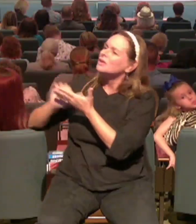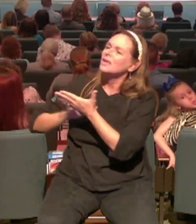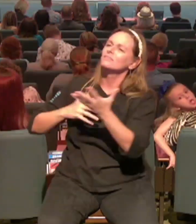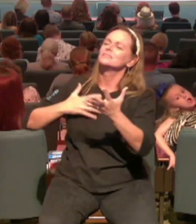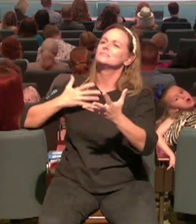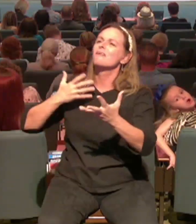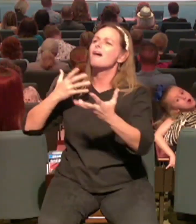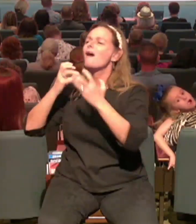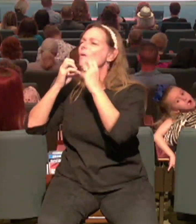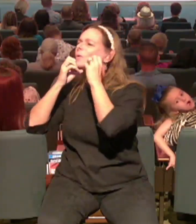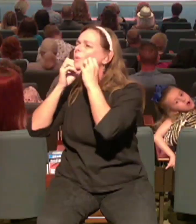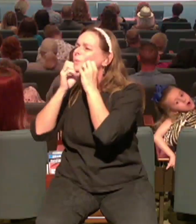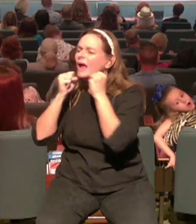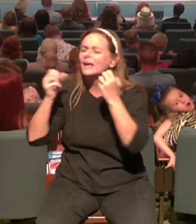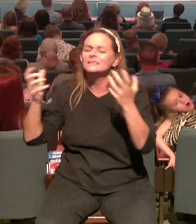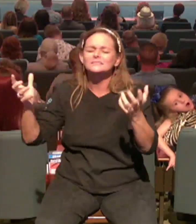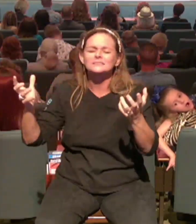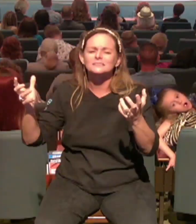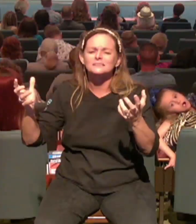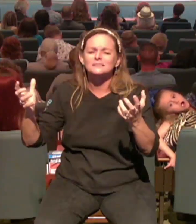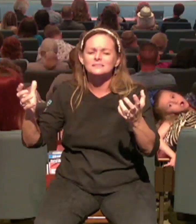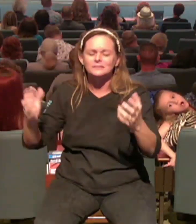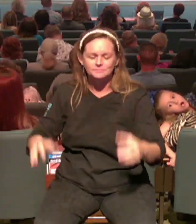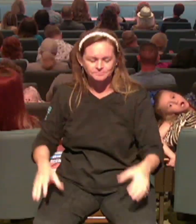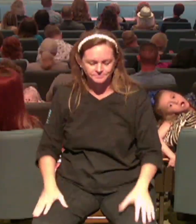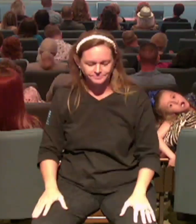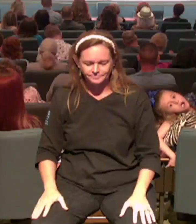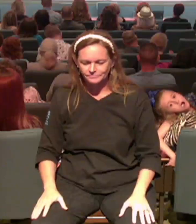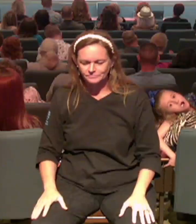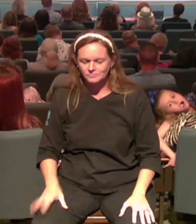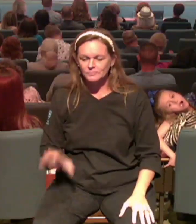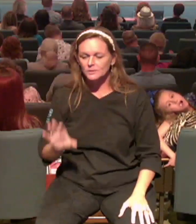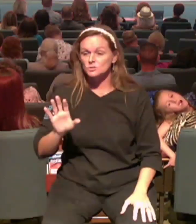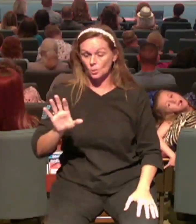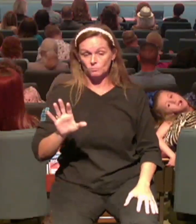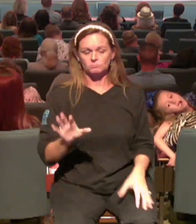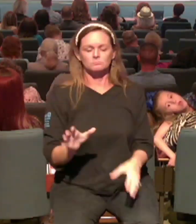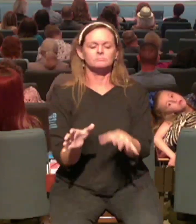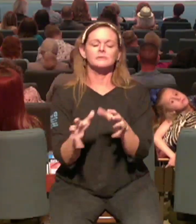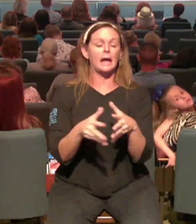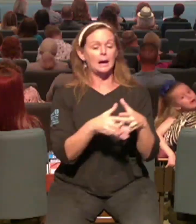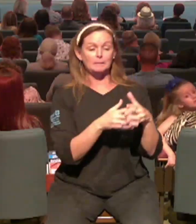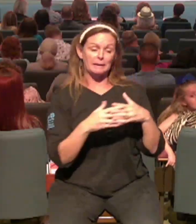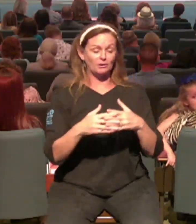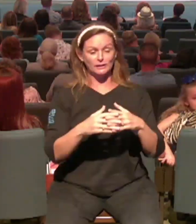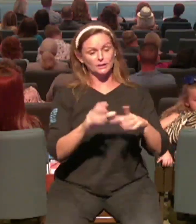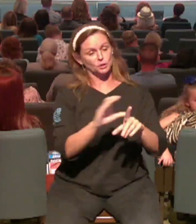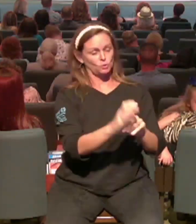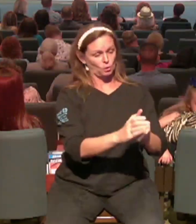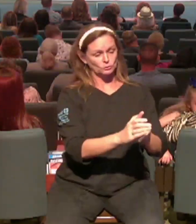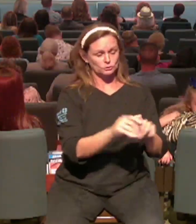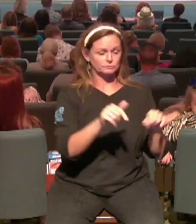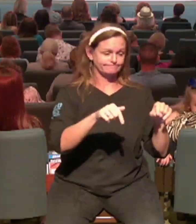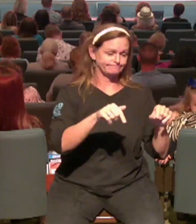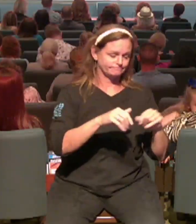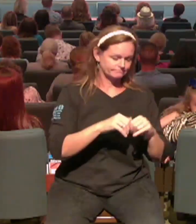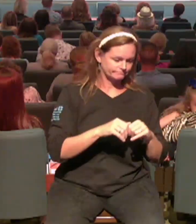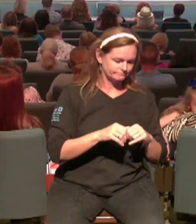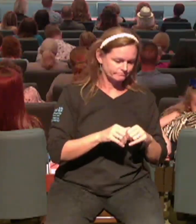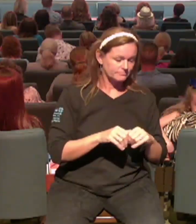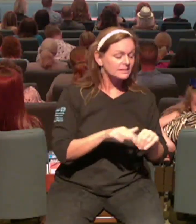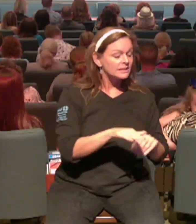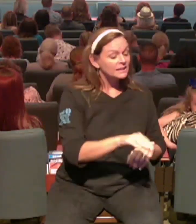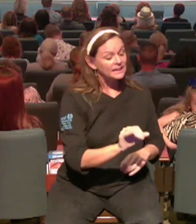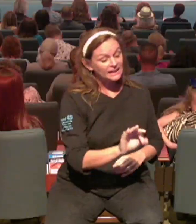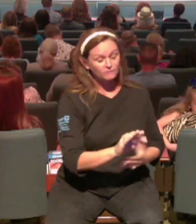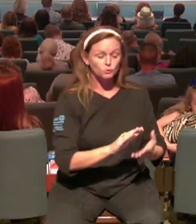performance. From the time we're a little kid, if we clean our room and do what we're supposed to do, then mom and dad will give us a, you know, maybe an allowance or